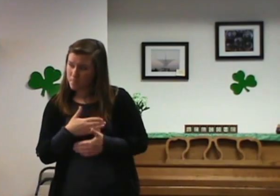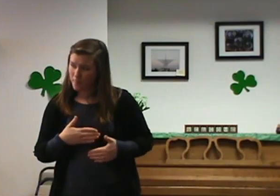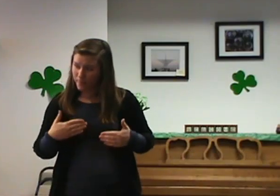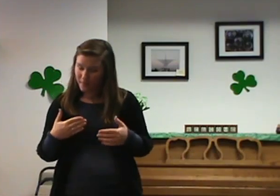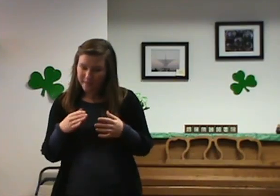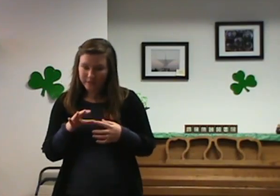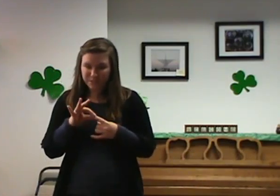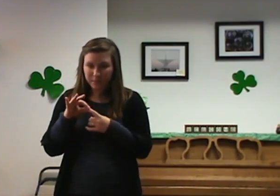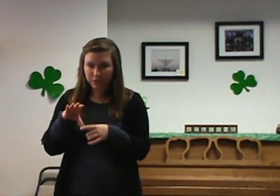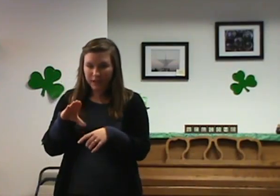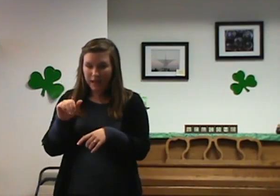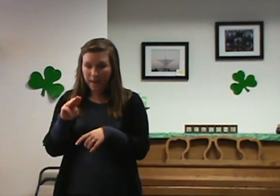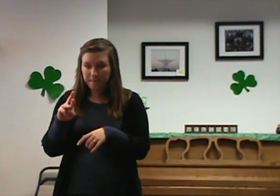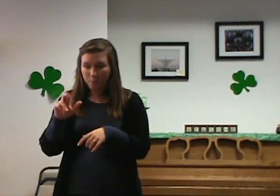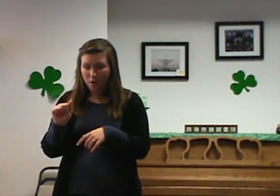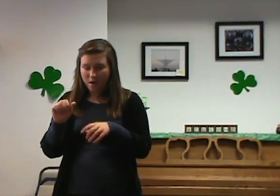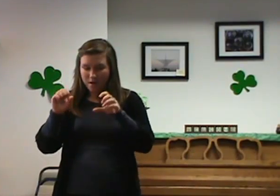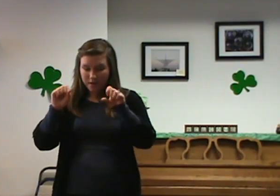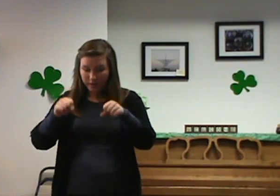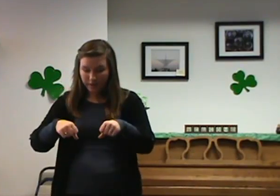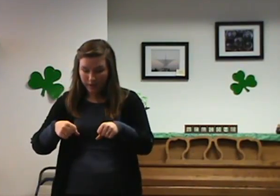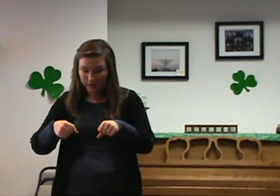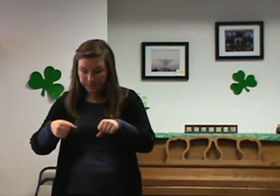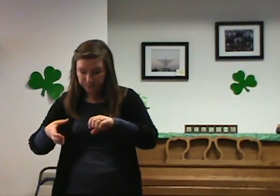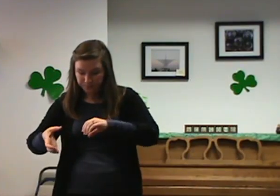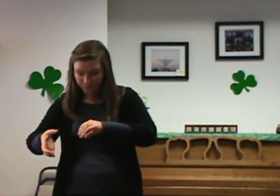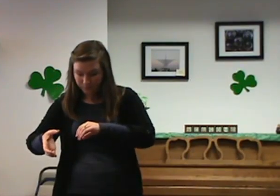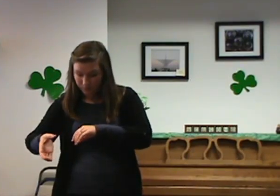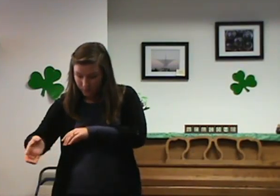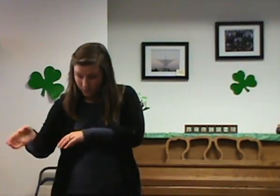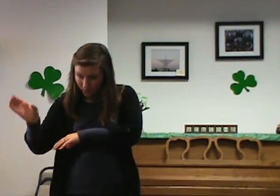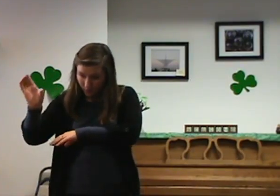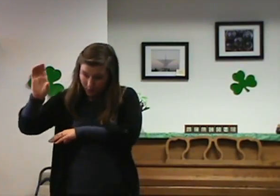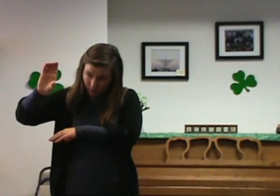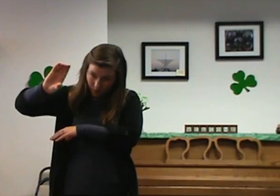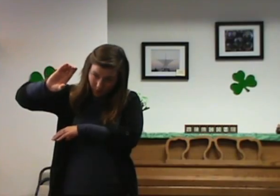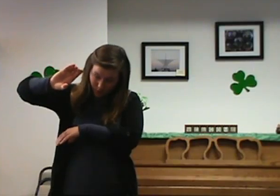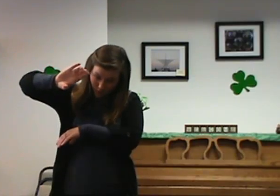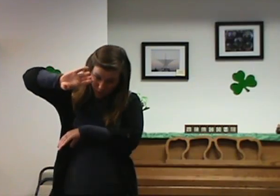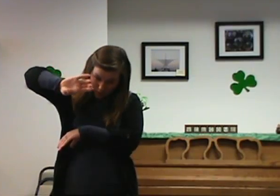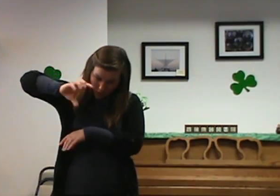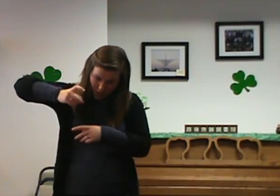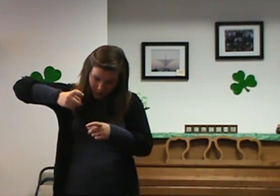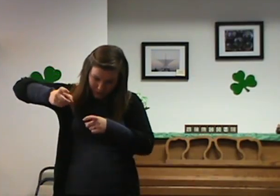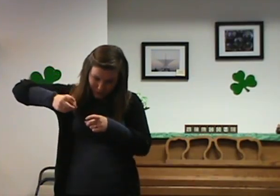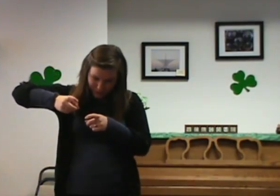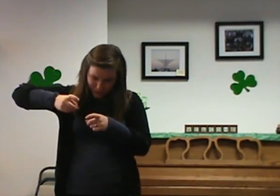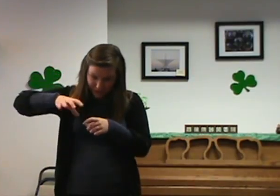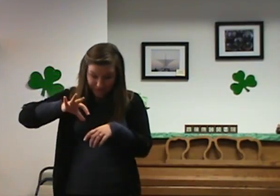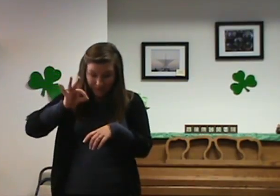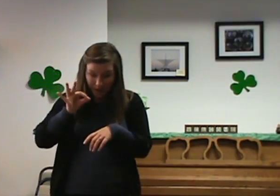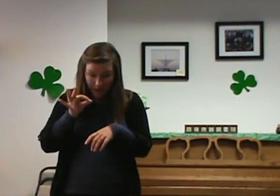your pieces. They can look at the monitor, find the piece, bring the camera over and put it back in. Same thing